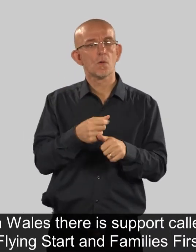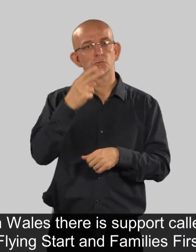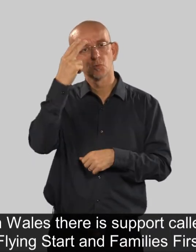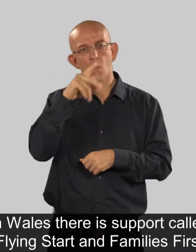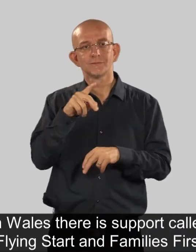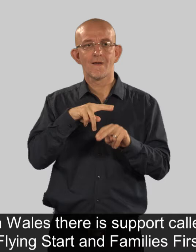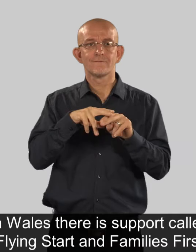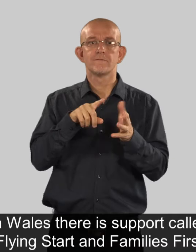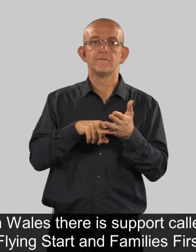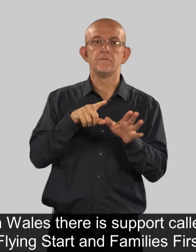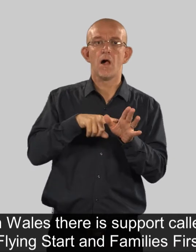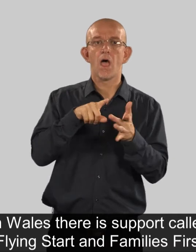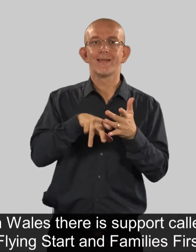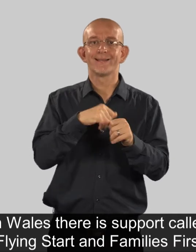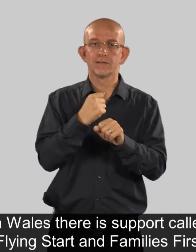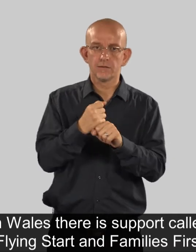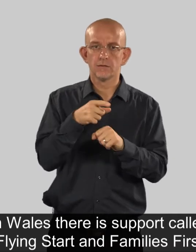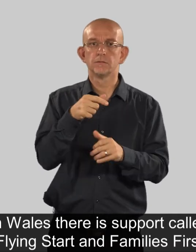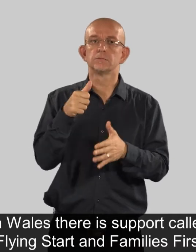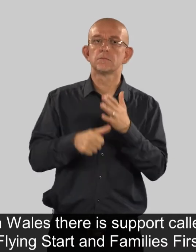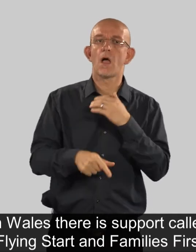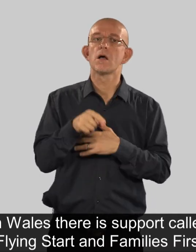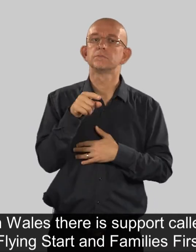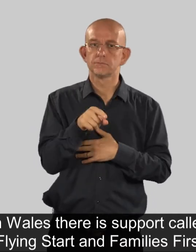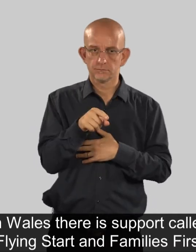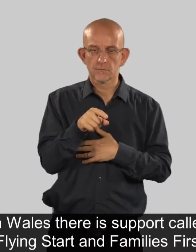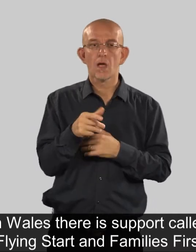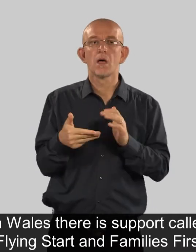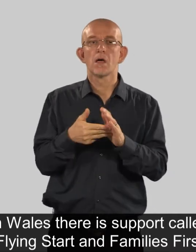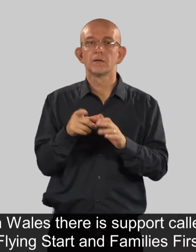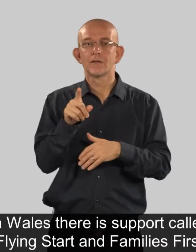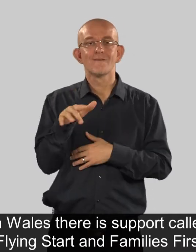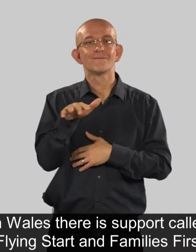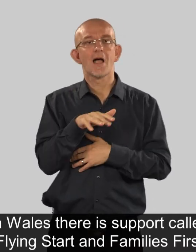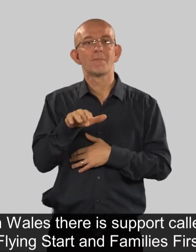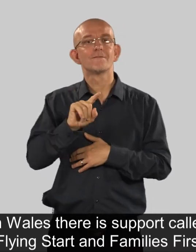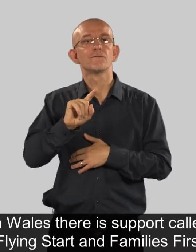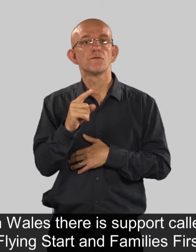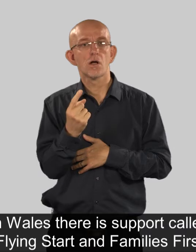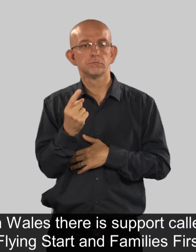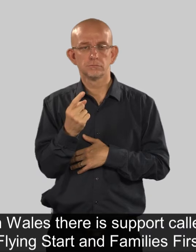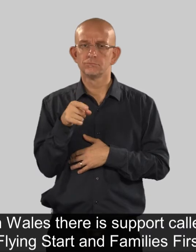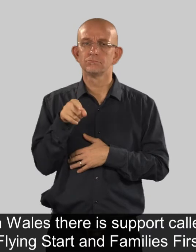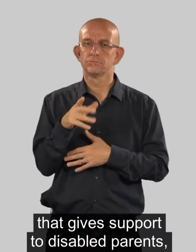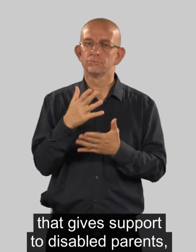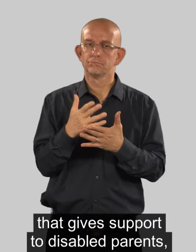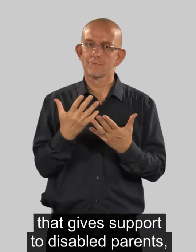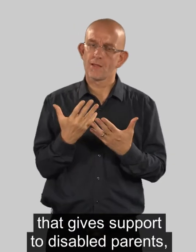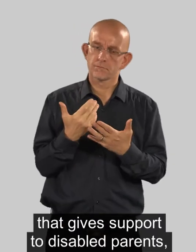support called Flying Start and Families First that gives support to disabled parents or parents